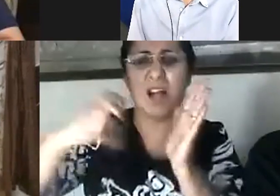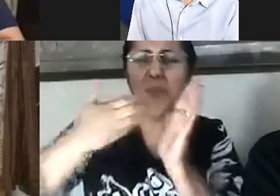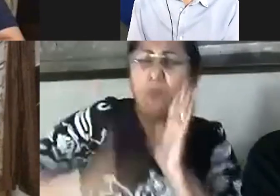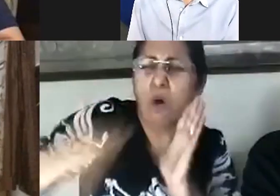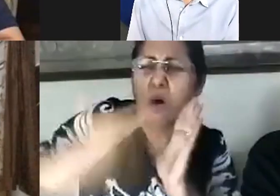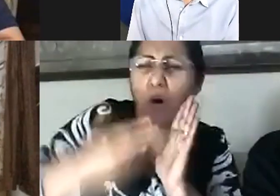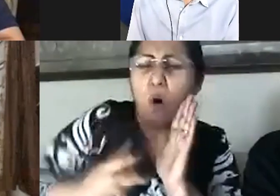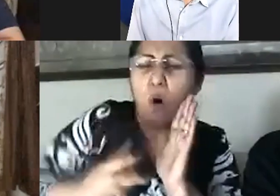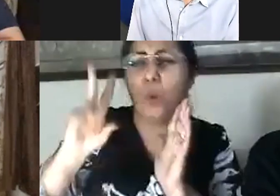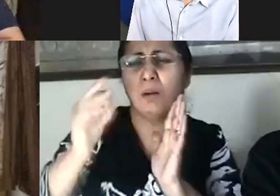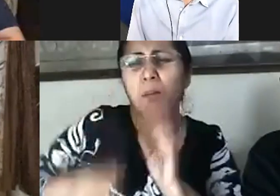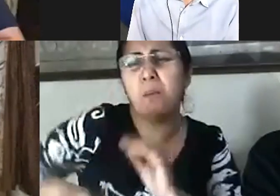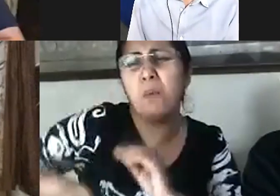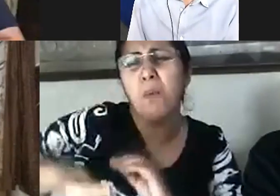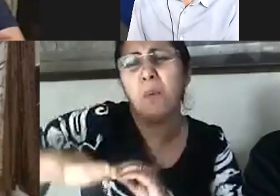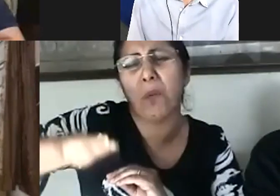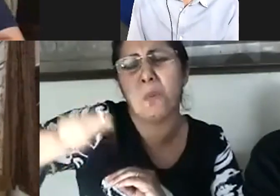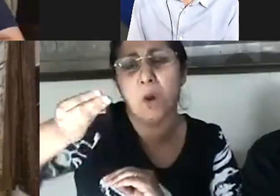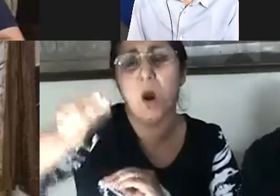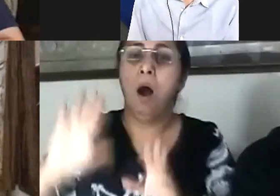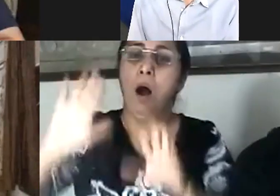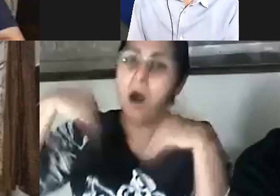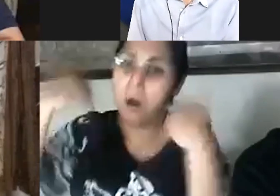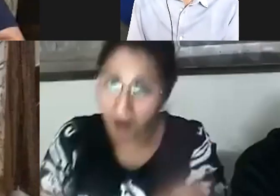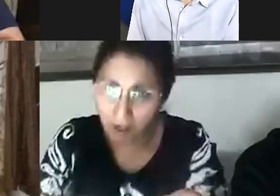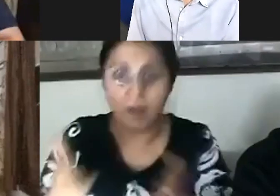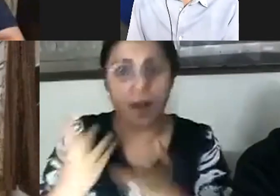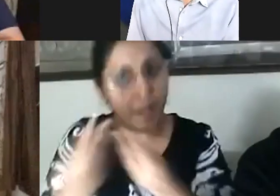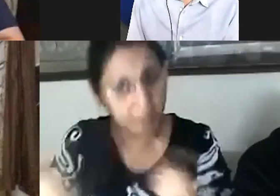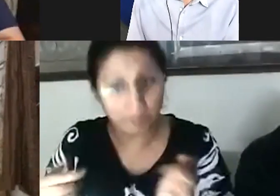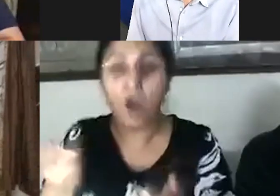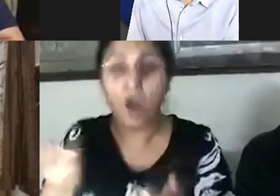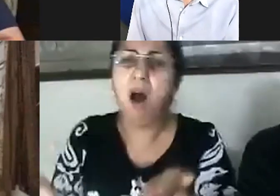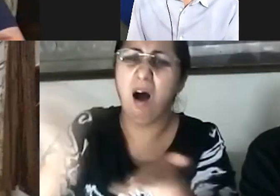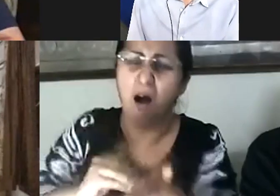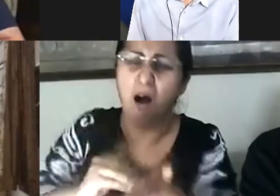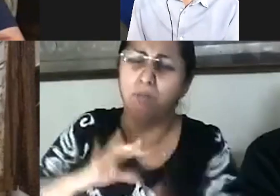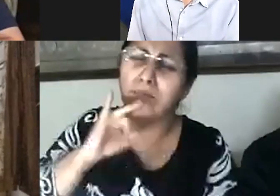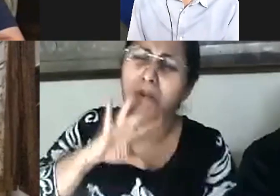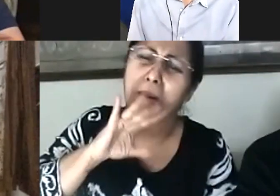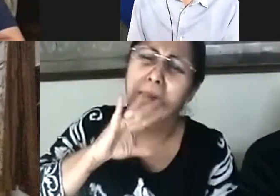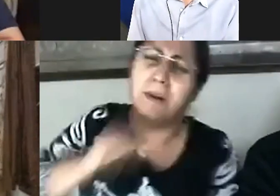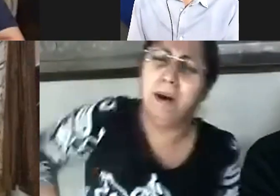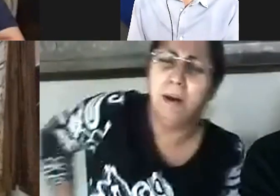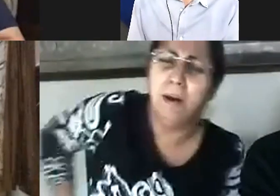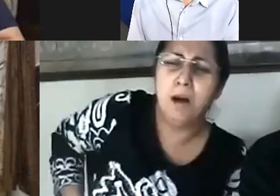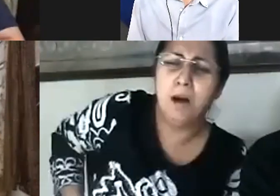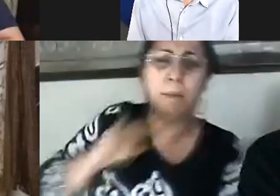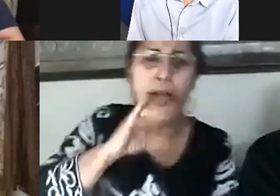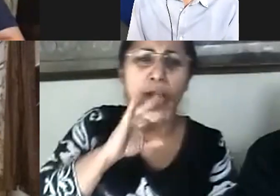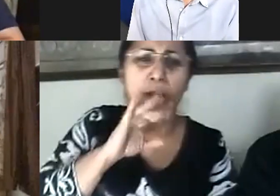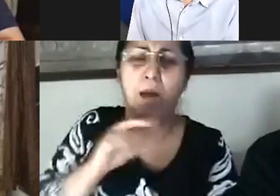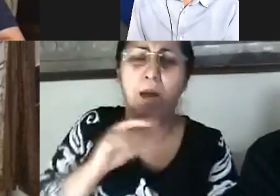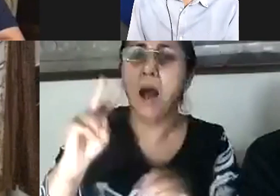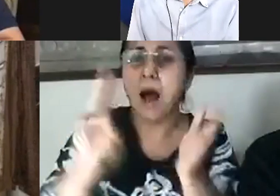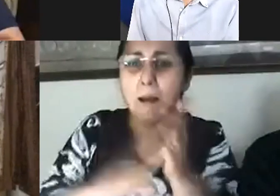and I constantly had a lot of periods. So I got through that surgery, and I'm still,